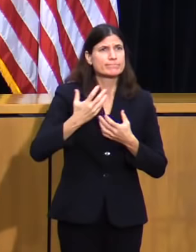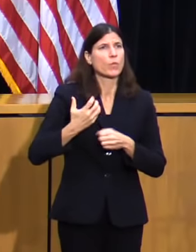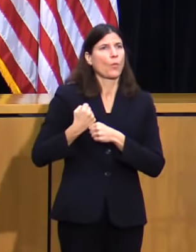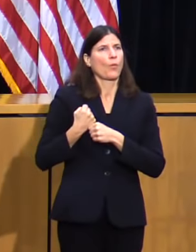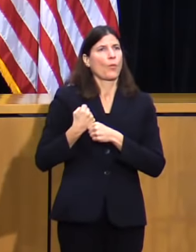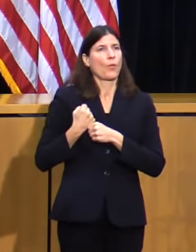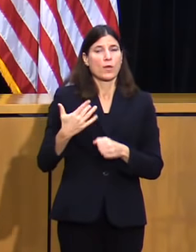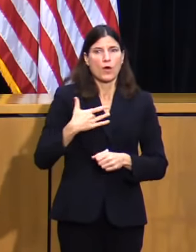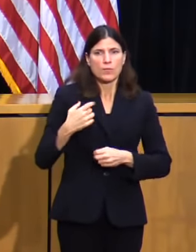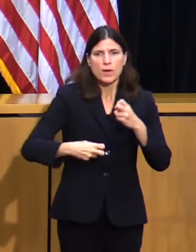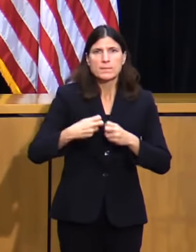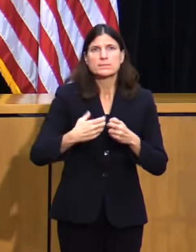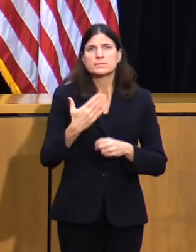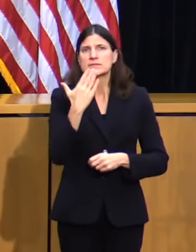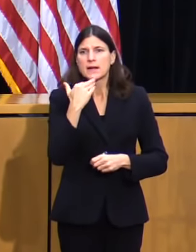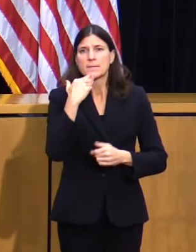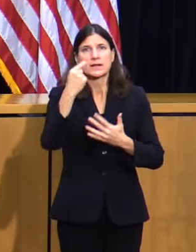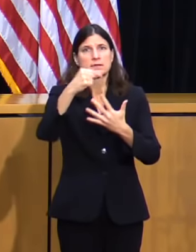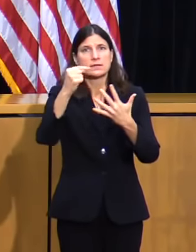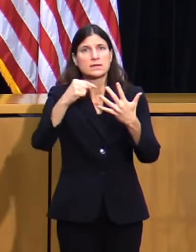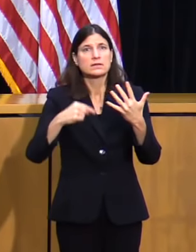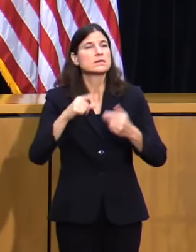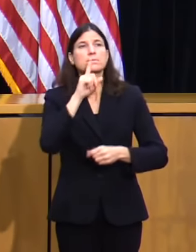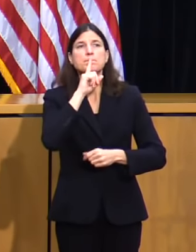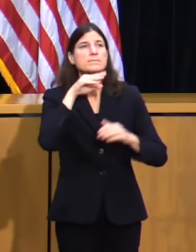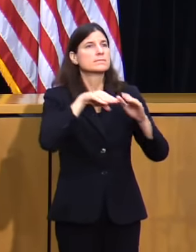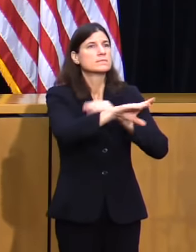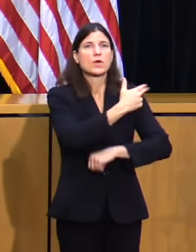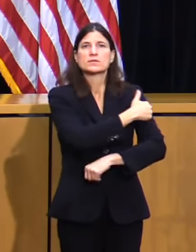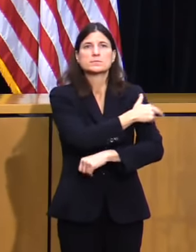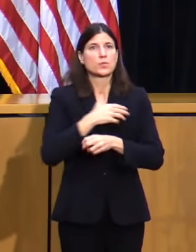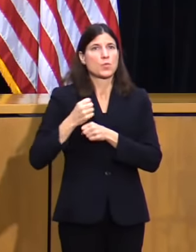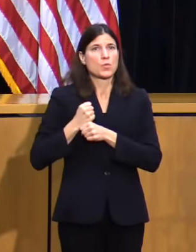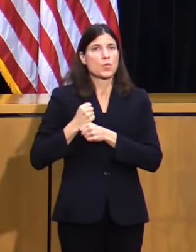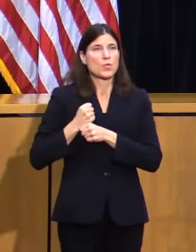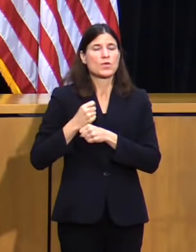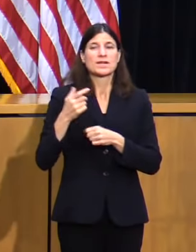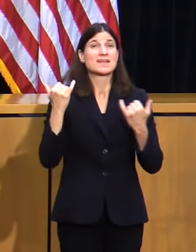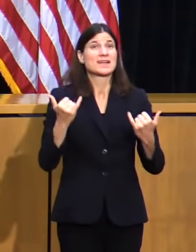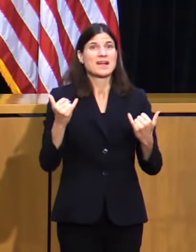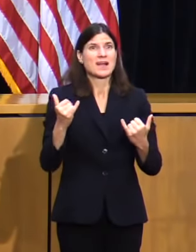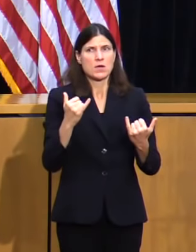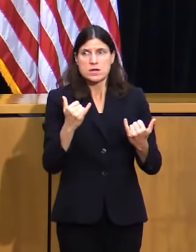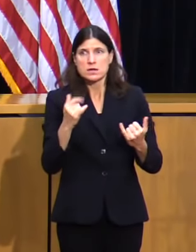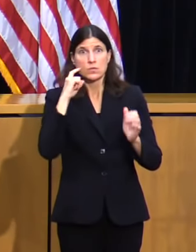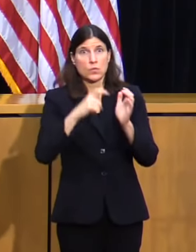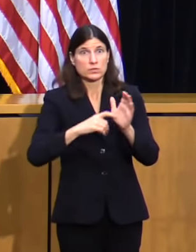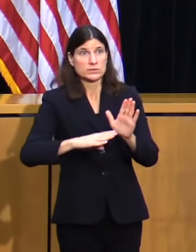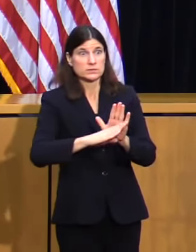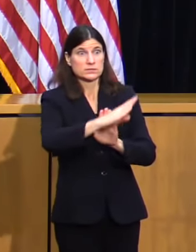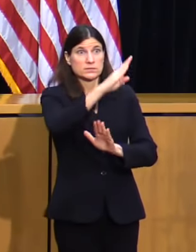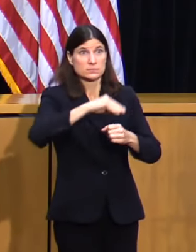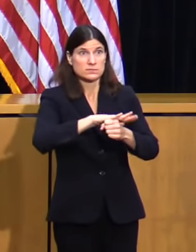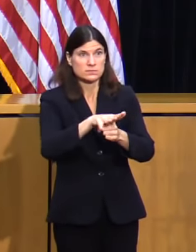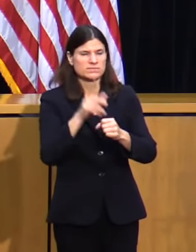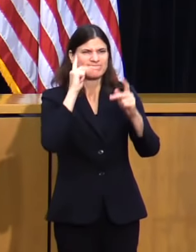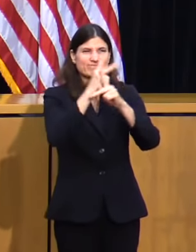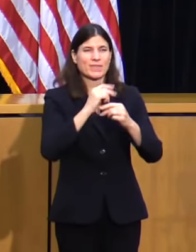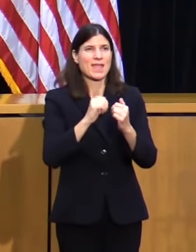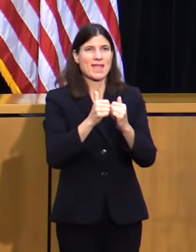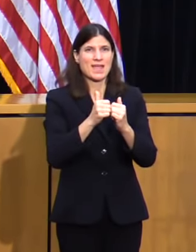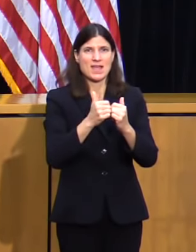hospitals to work to prevent having a similar kind of circumstance play out here this year, and